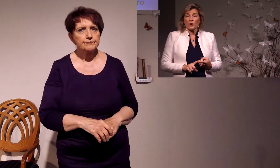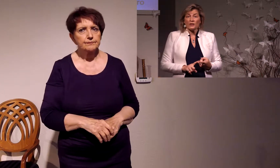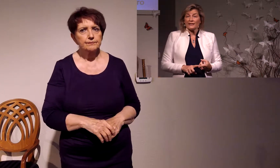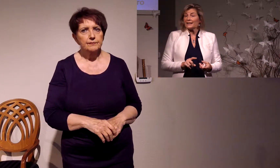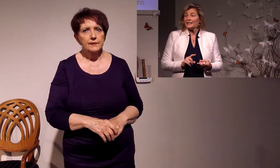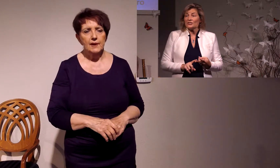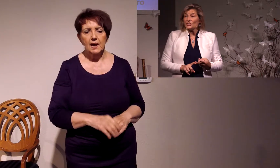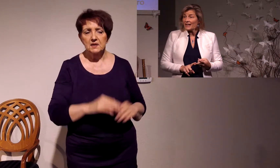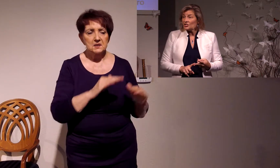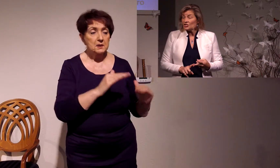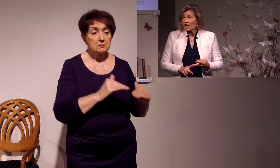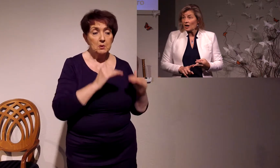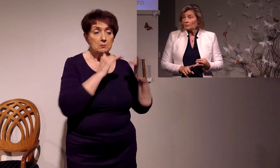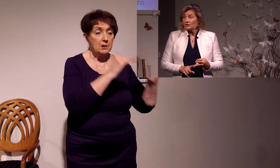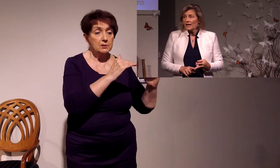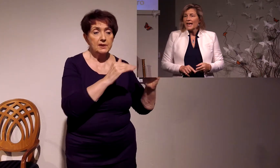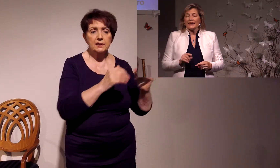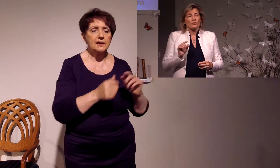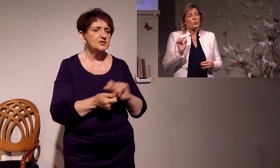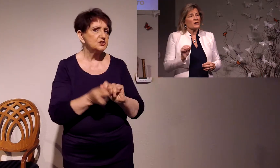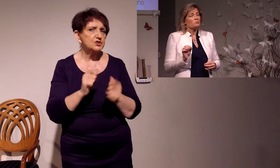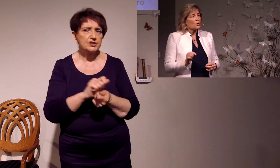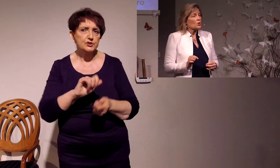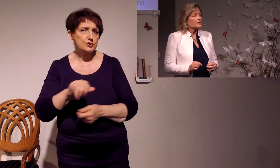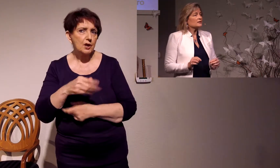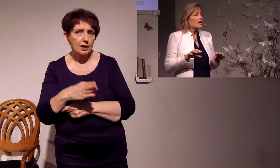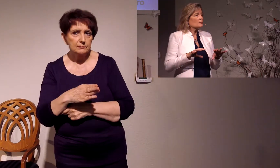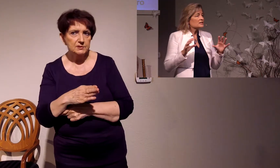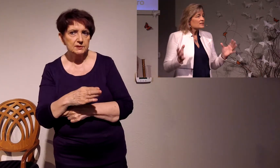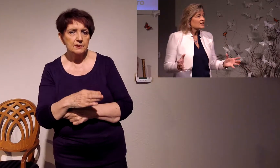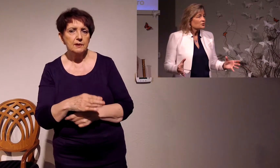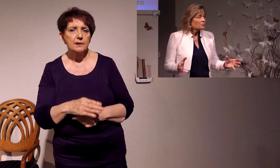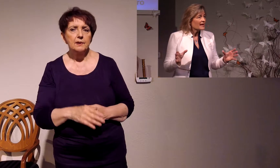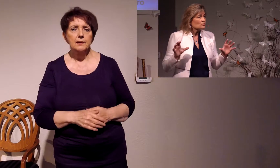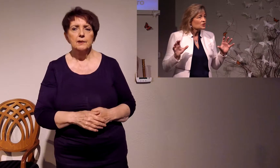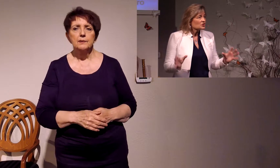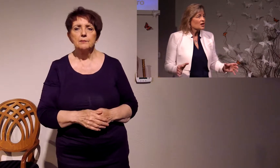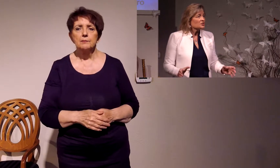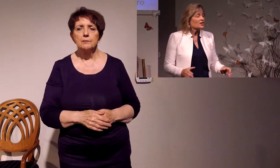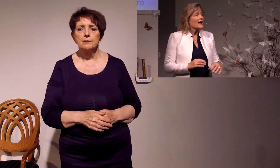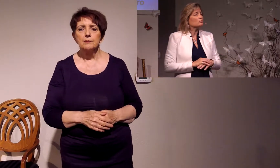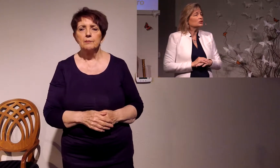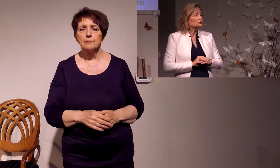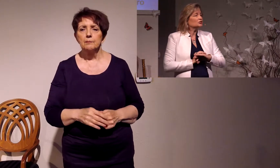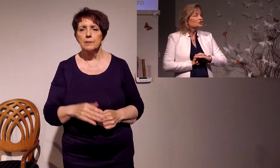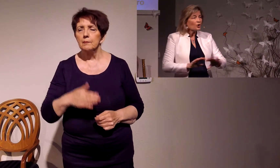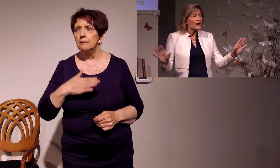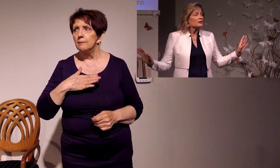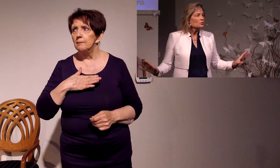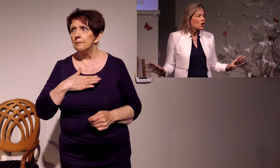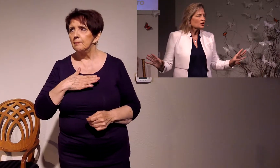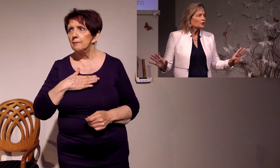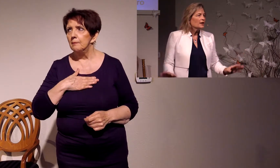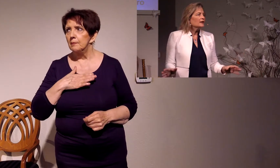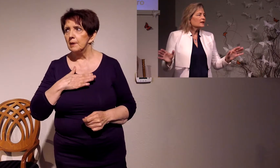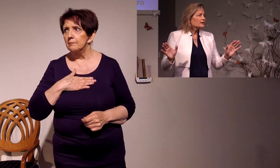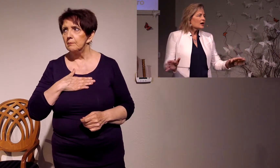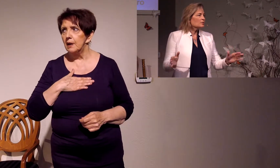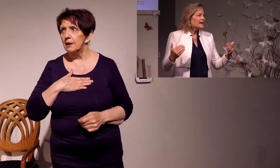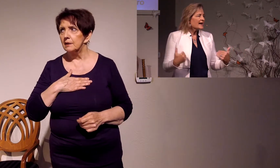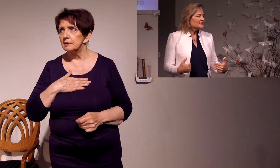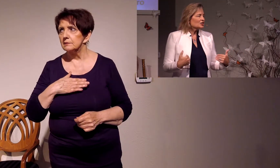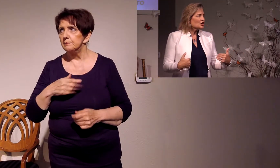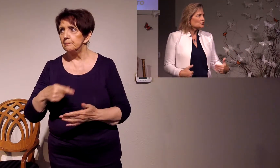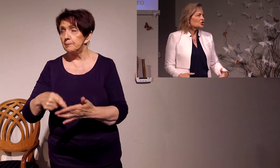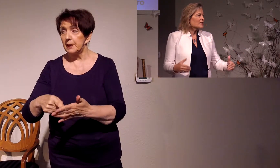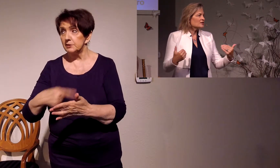didn't get promoted and I didn't change jobs. And at one point, the compensation plan was such, and I blew it so out of the water, that the